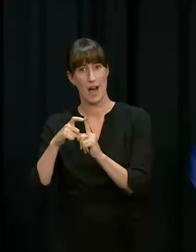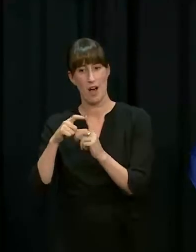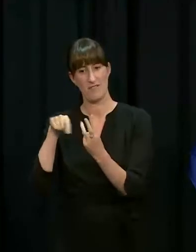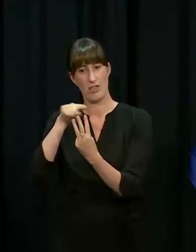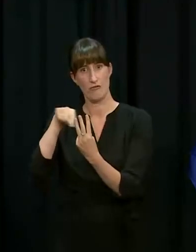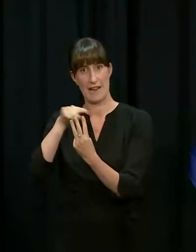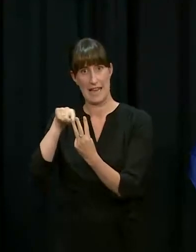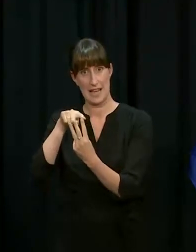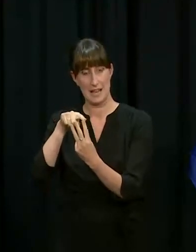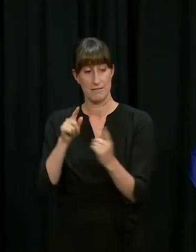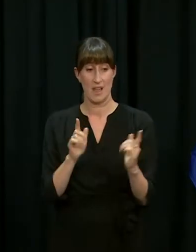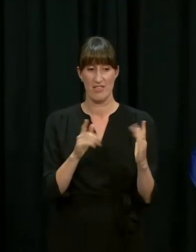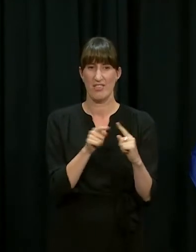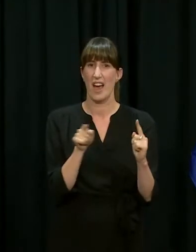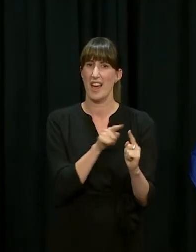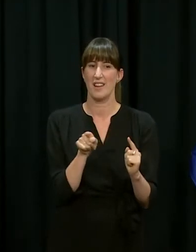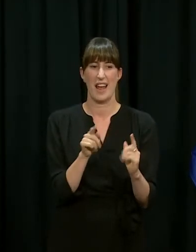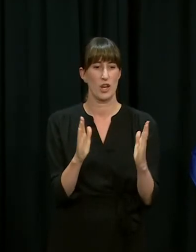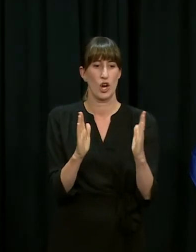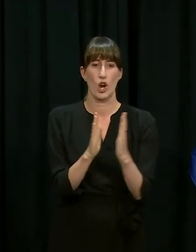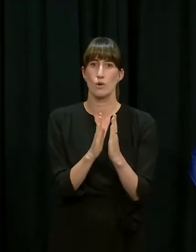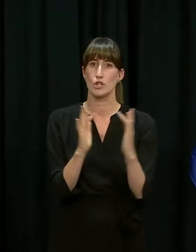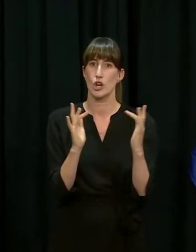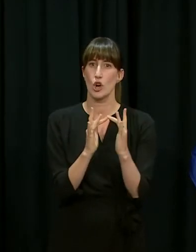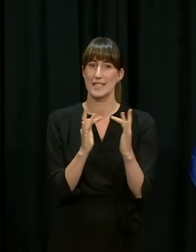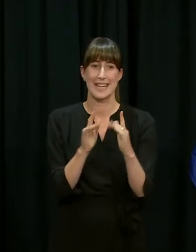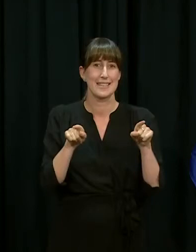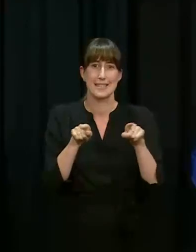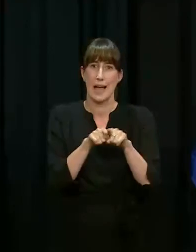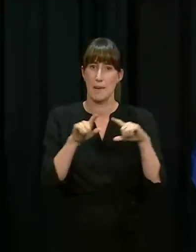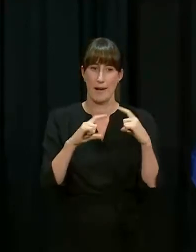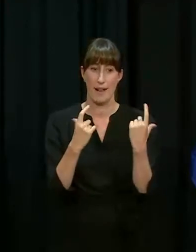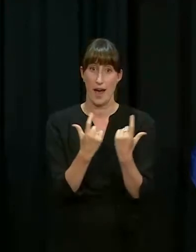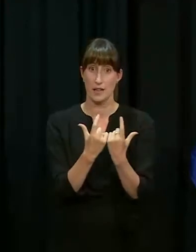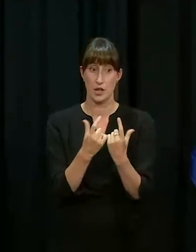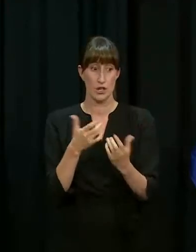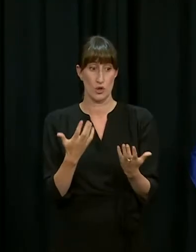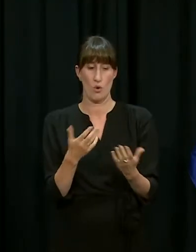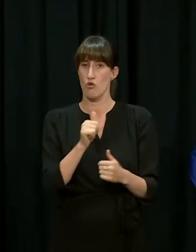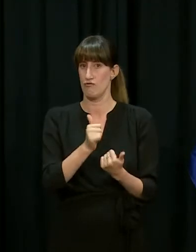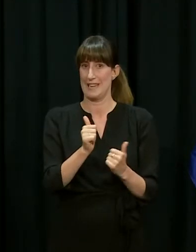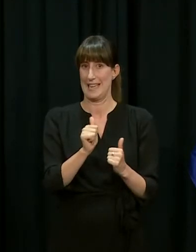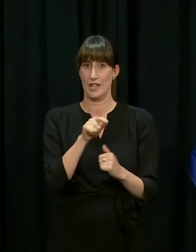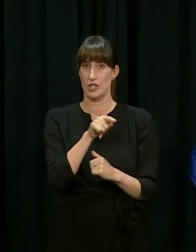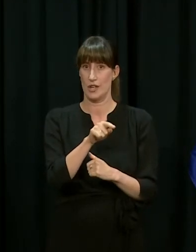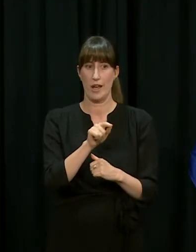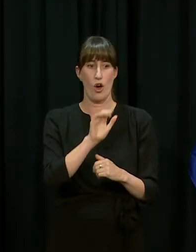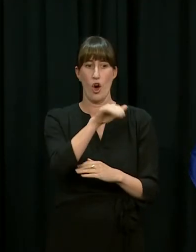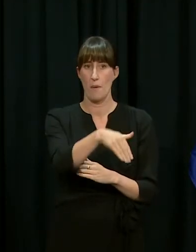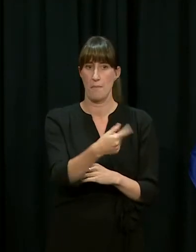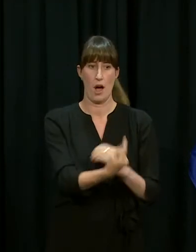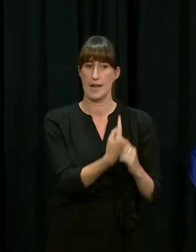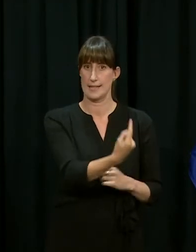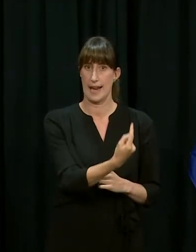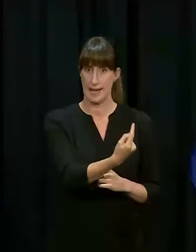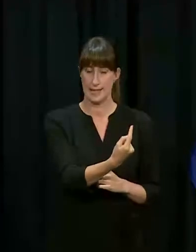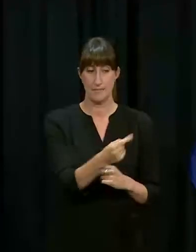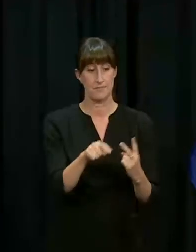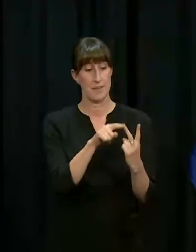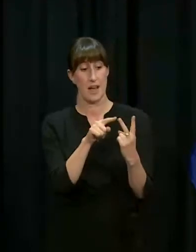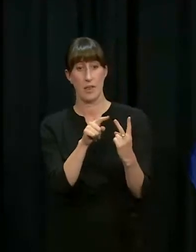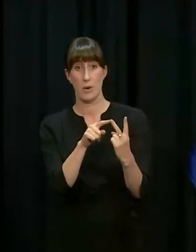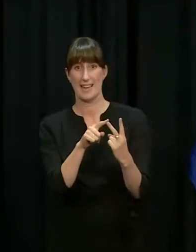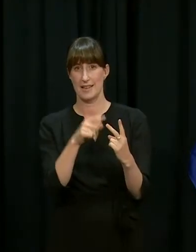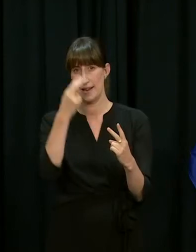contact because she was in the same class and as such was in isolation. And case E is that